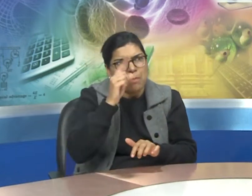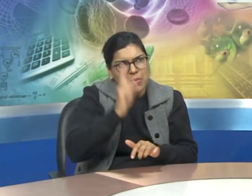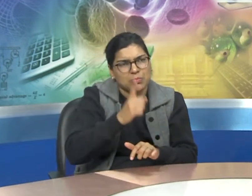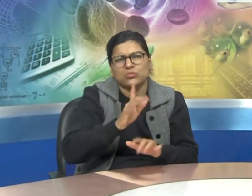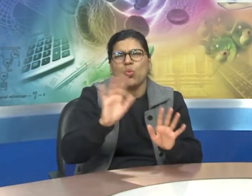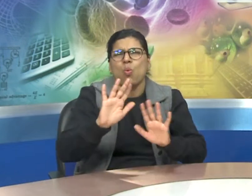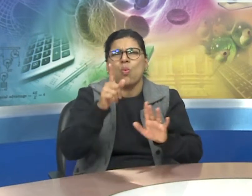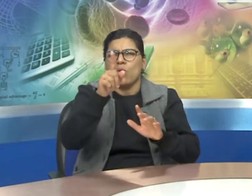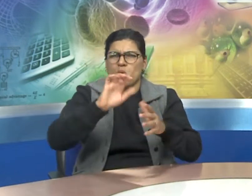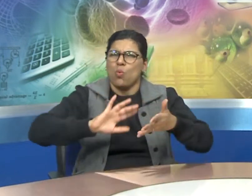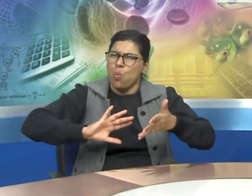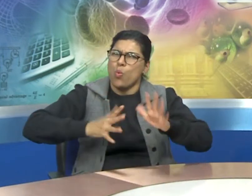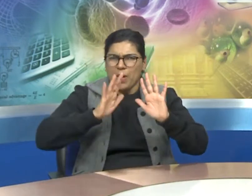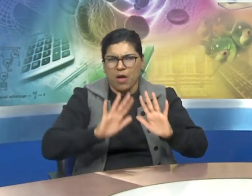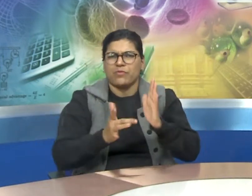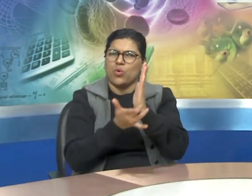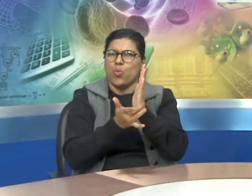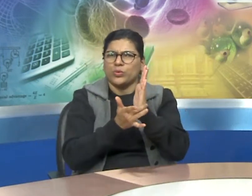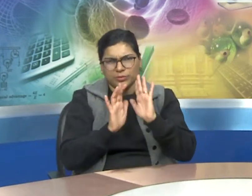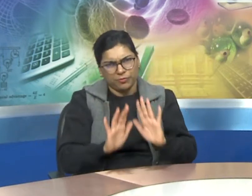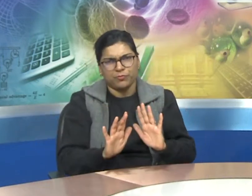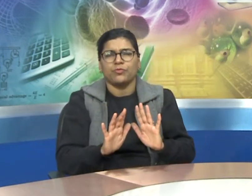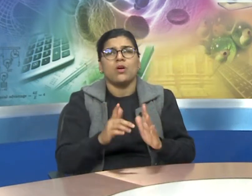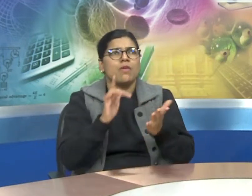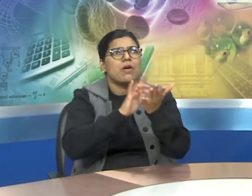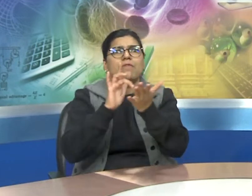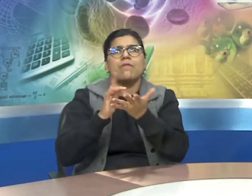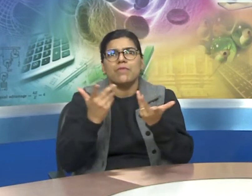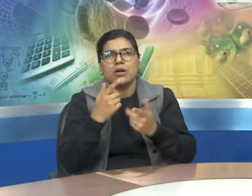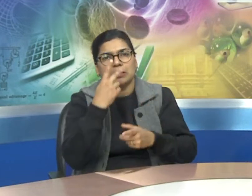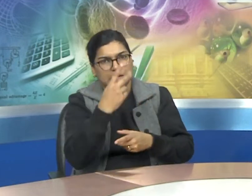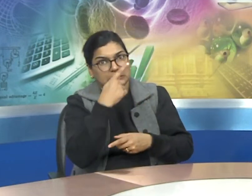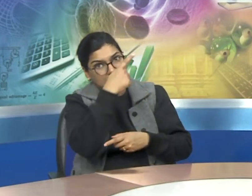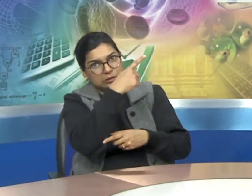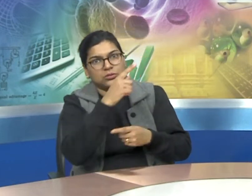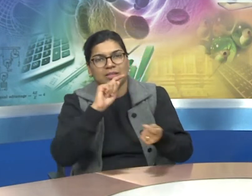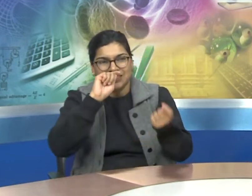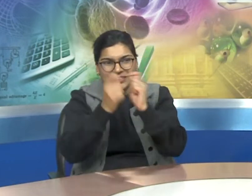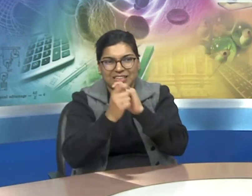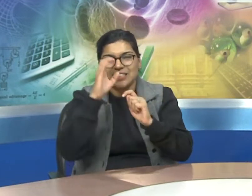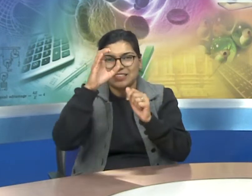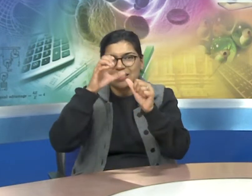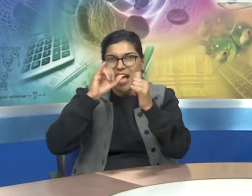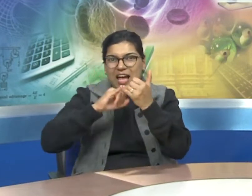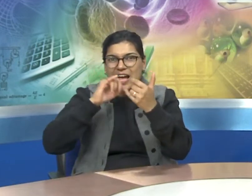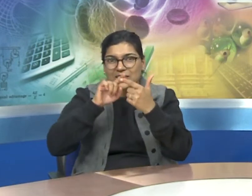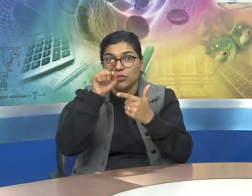make it in sentence case. So all the options are